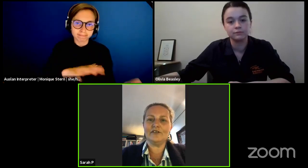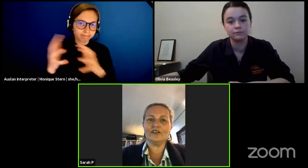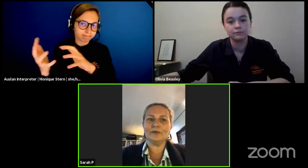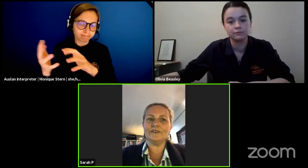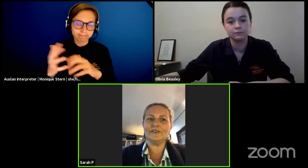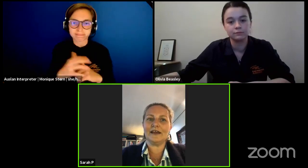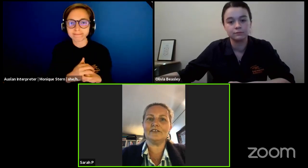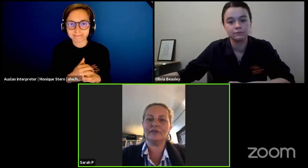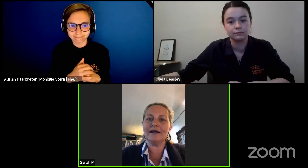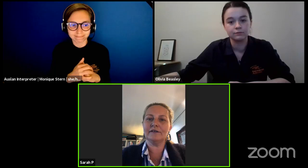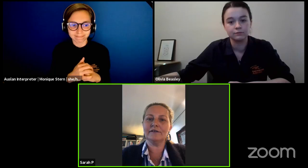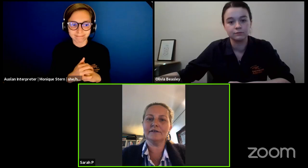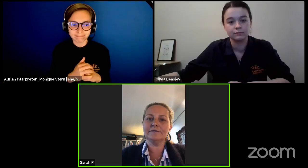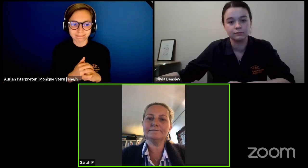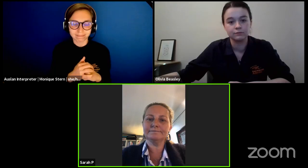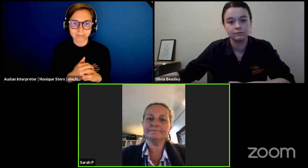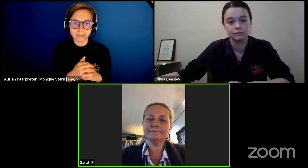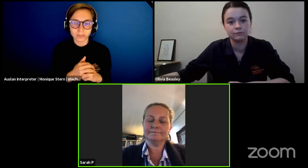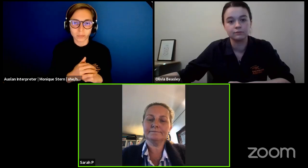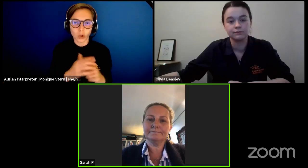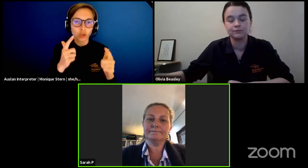side effects were discussed around it.